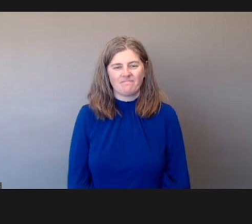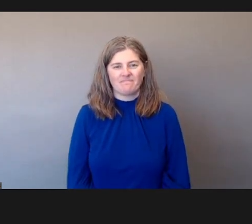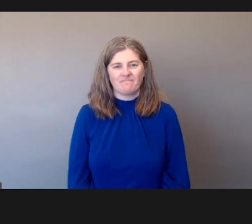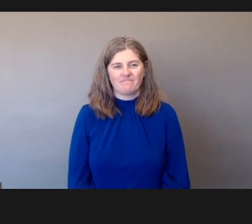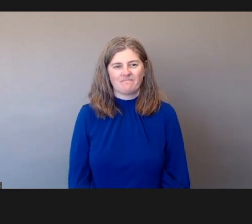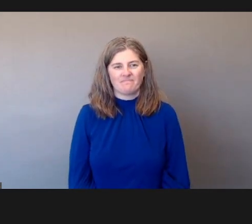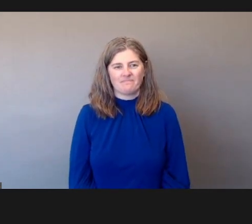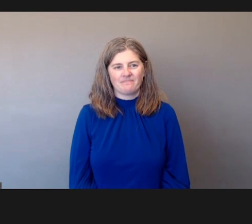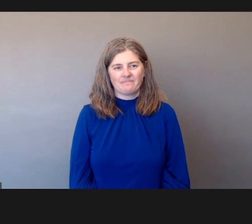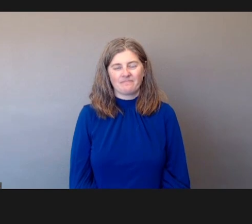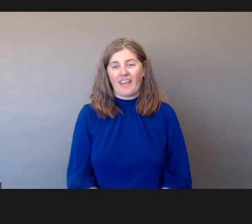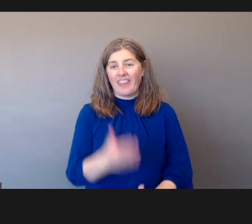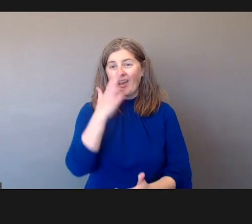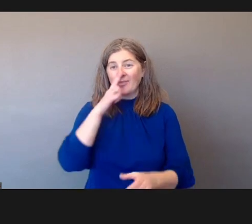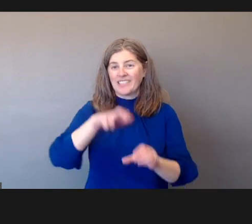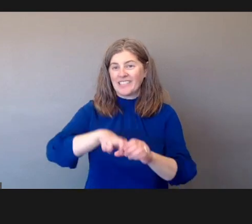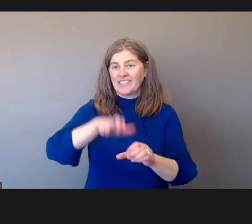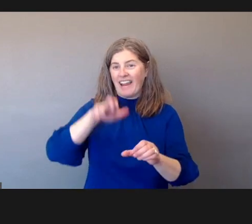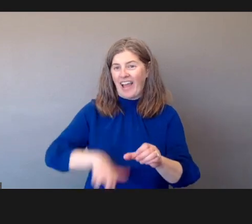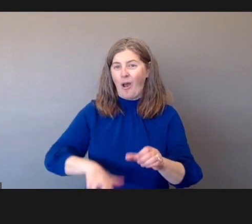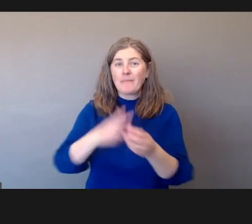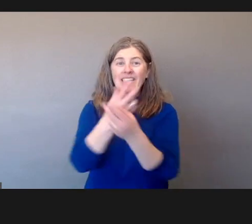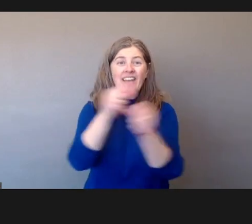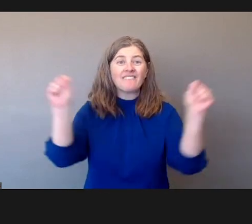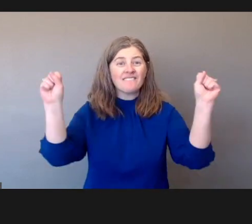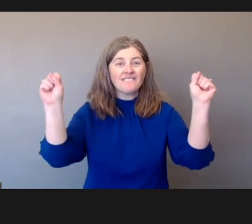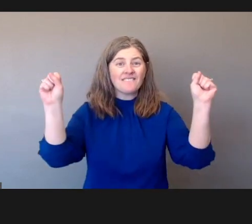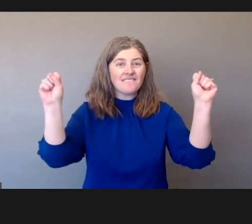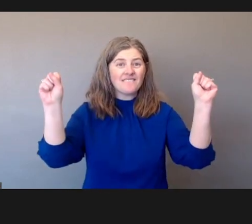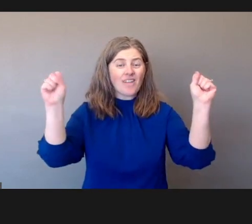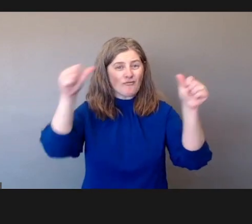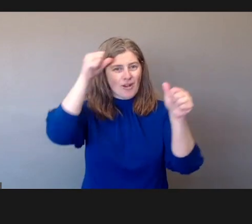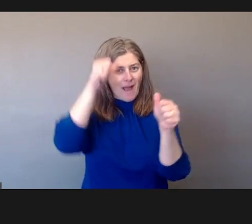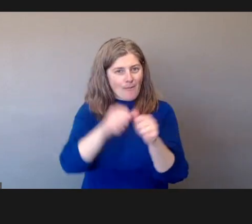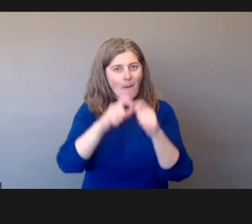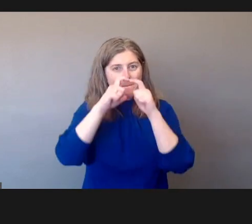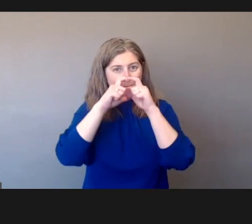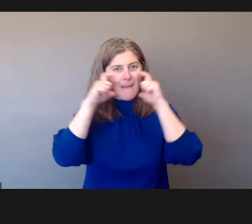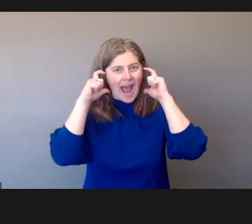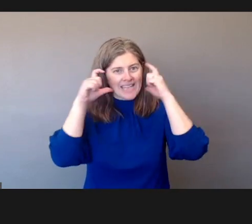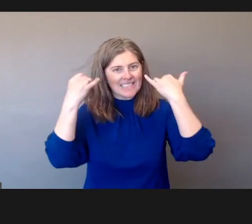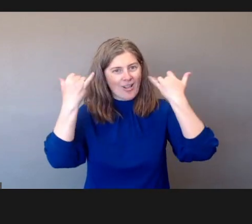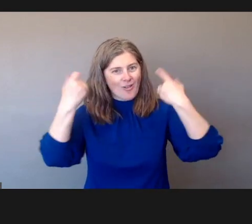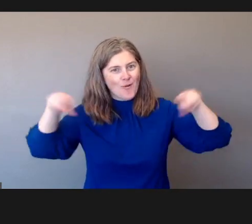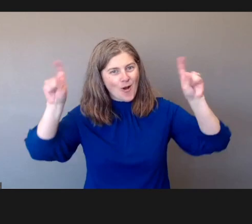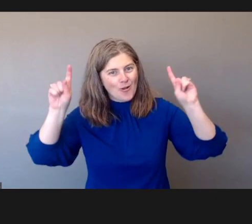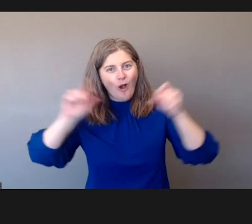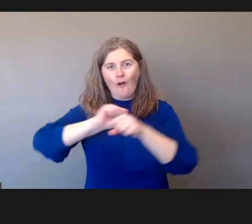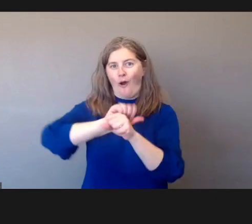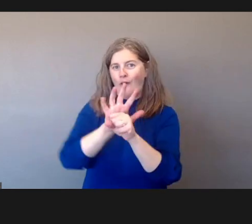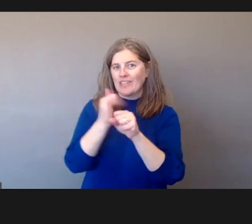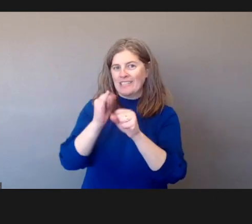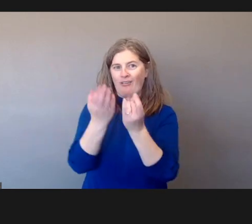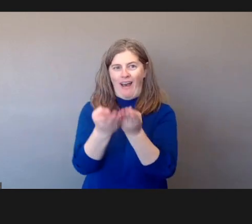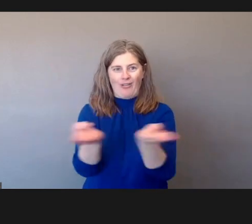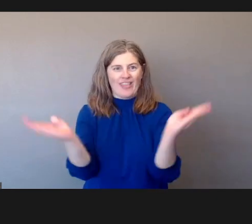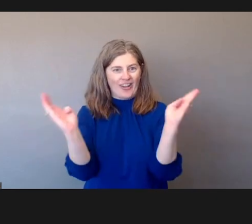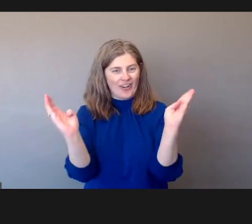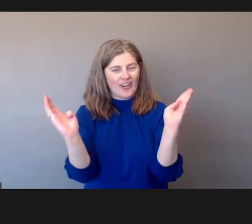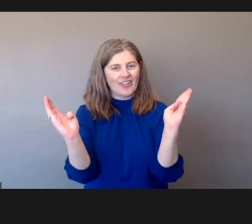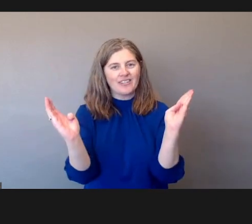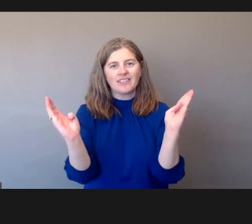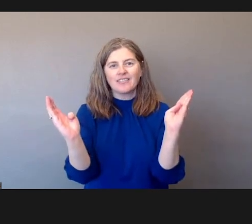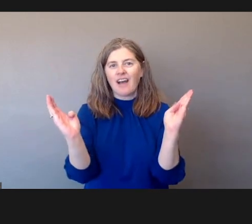All right, signing out, everyone. Be safe. Remember, masks still work. COVID is still out there. A lot